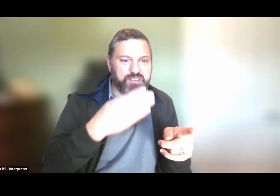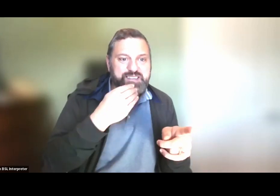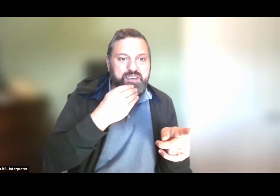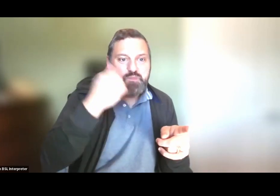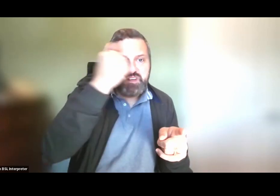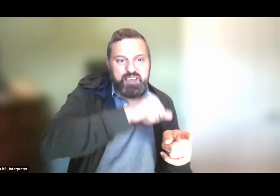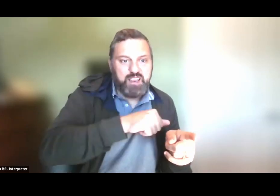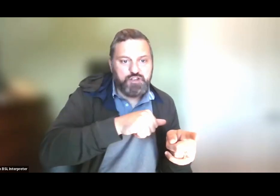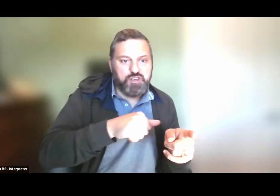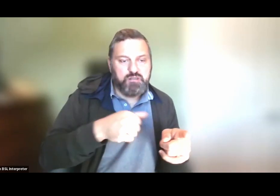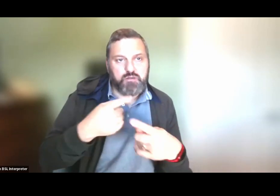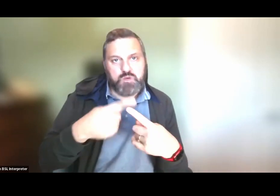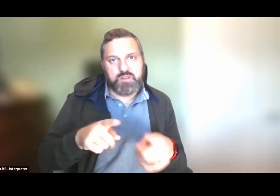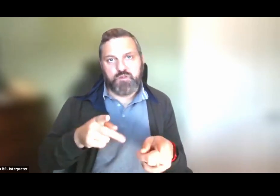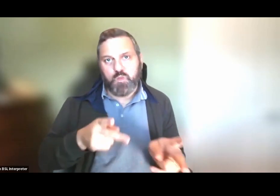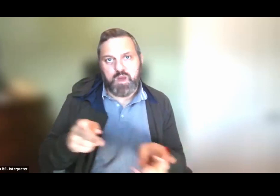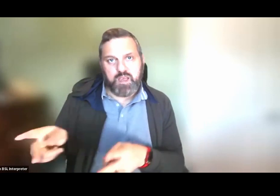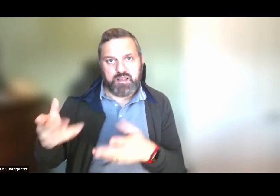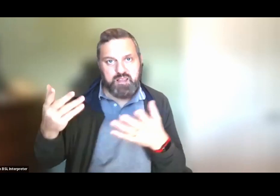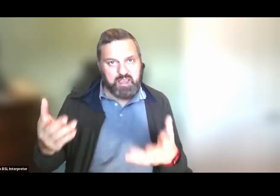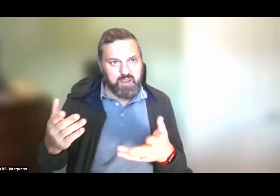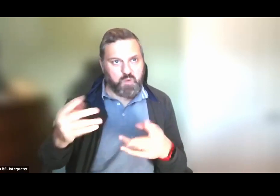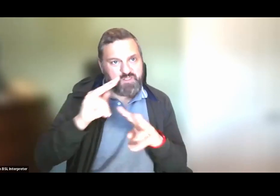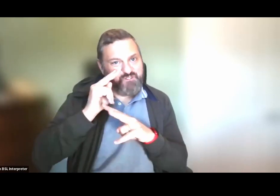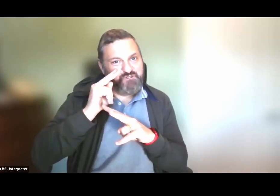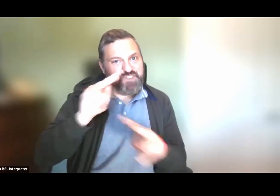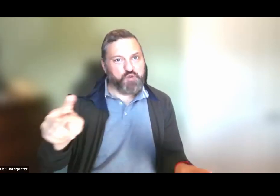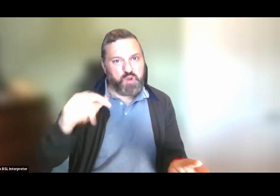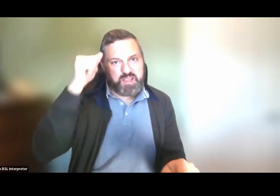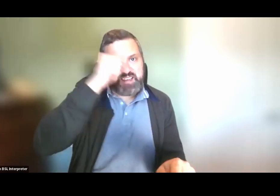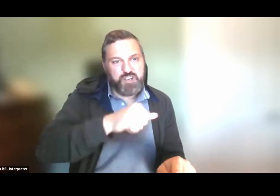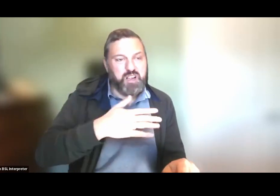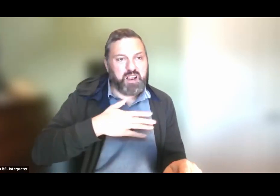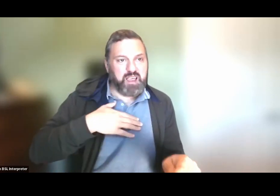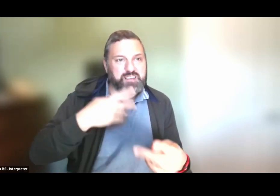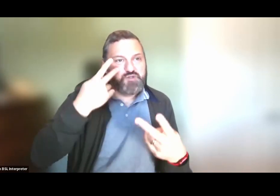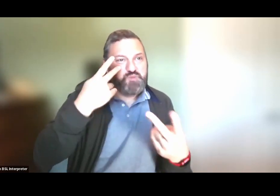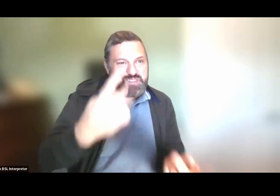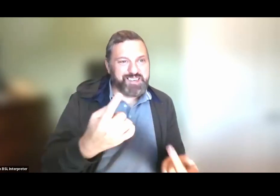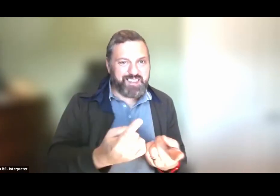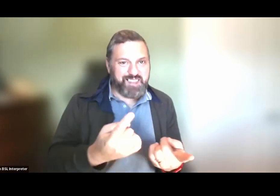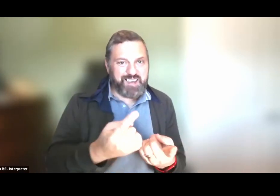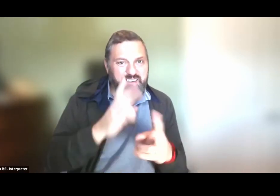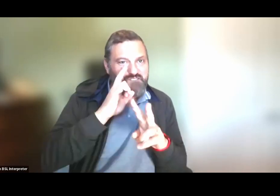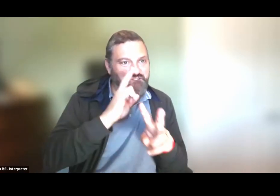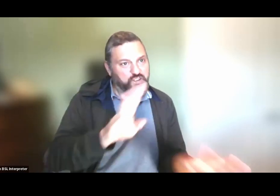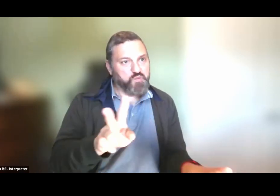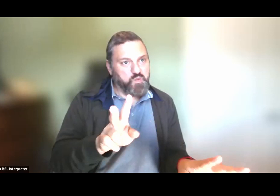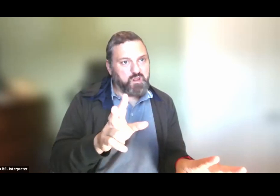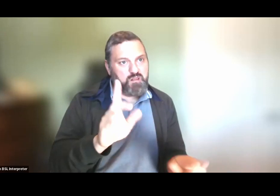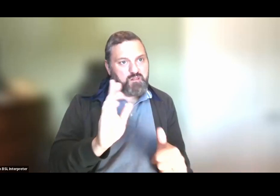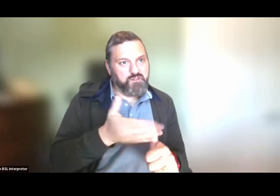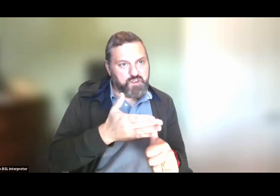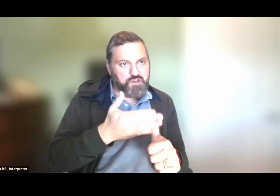different ways of knowing and learning. And I realize now it's a visual intelligence, and I like to understand things visually first. When